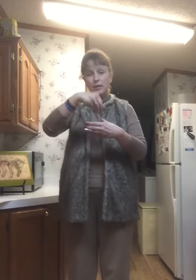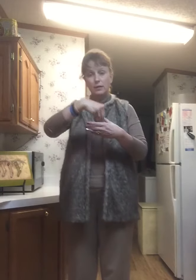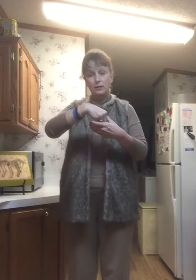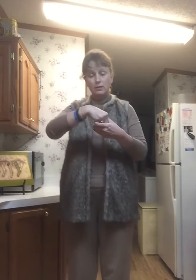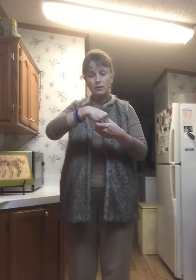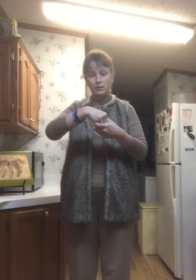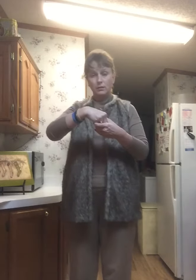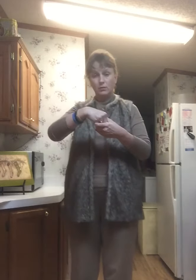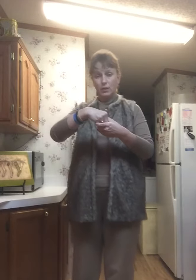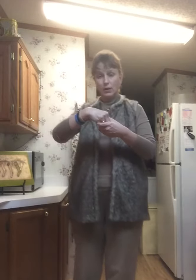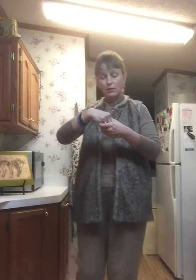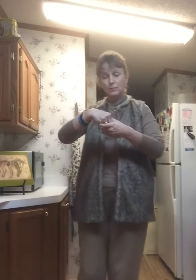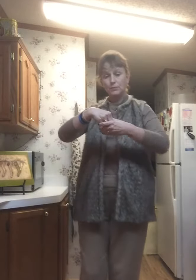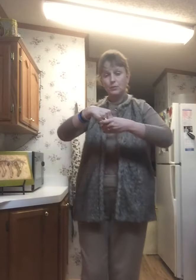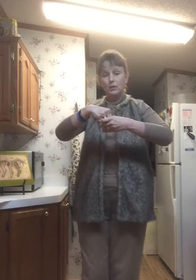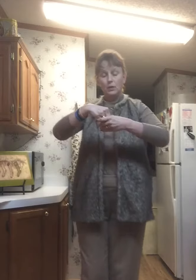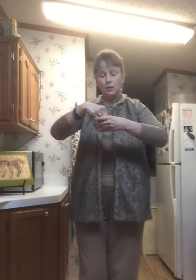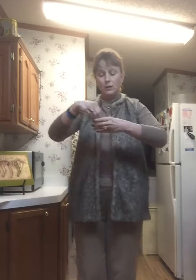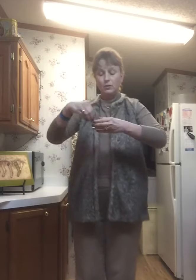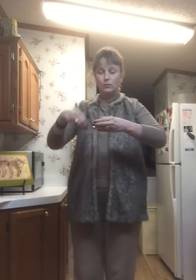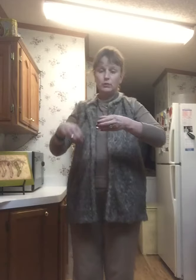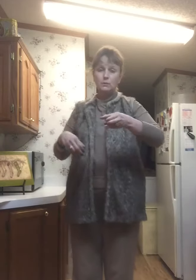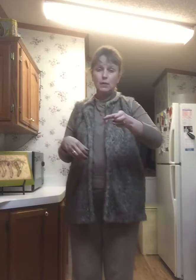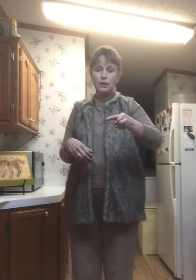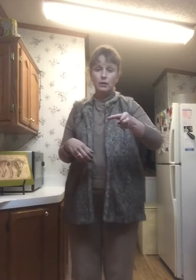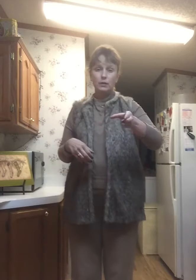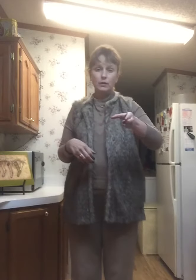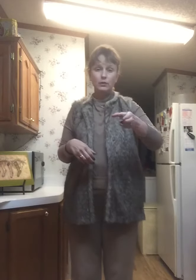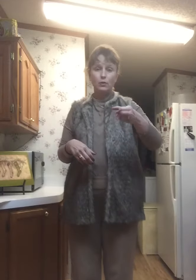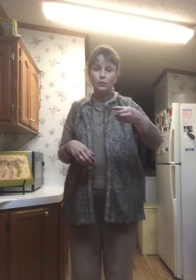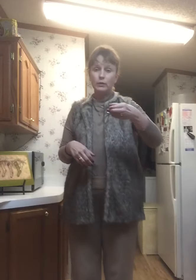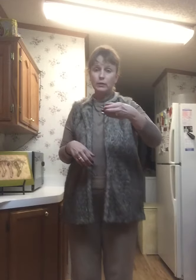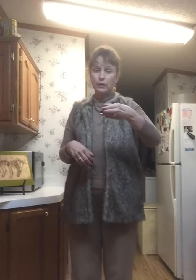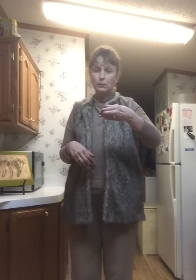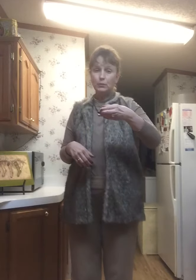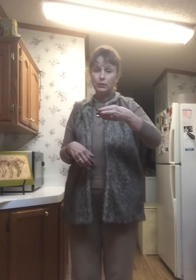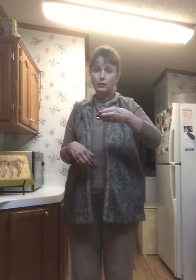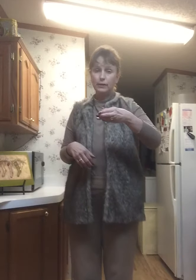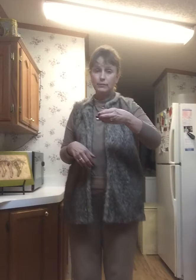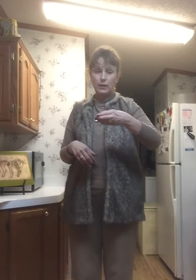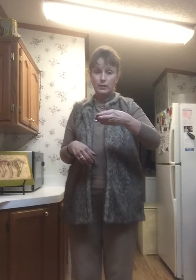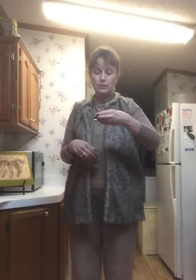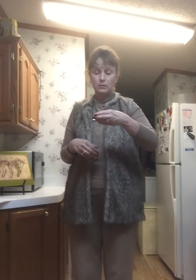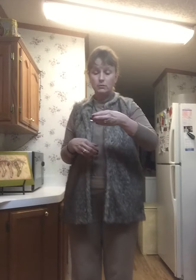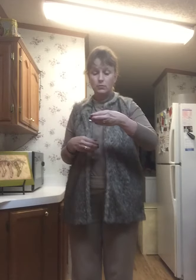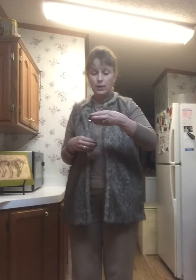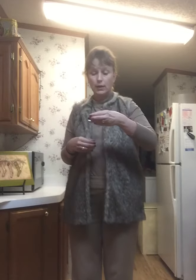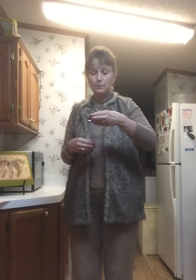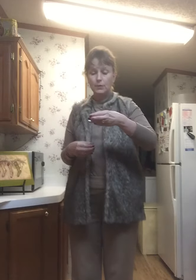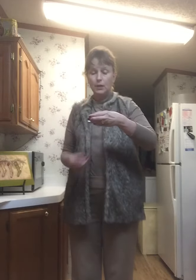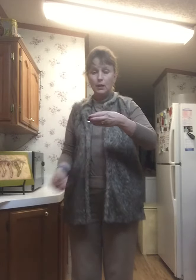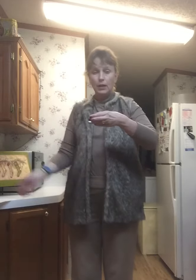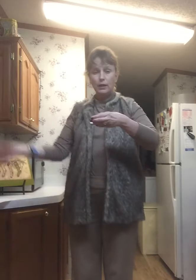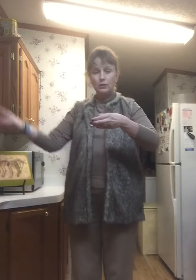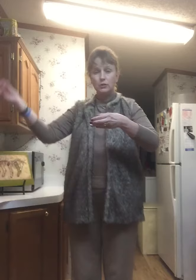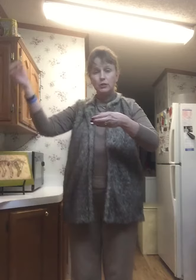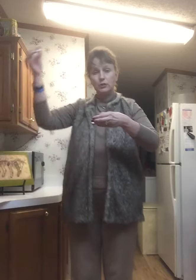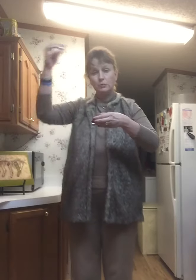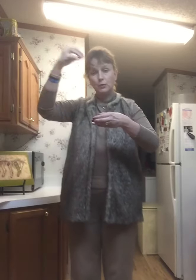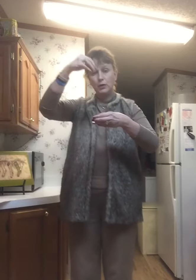in, okay, you're going to make like you're holding a cup with your left hand, okay? And you're just putting